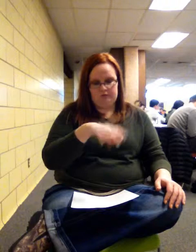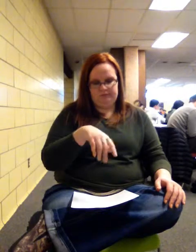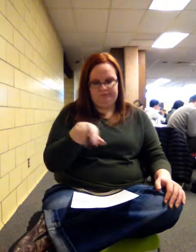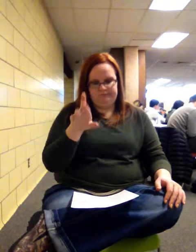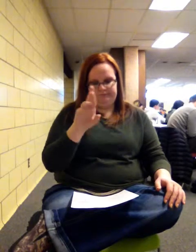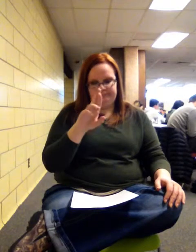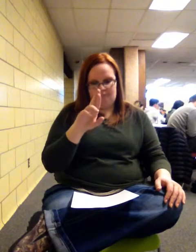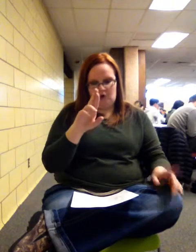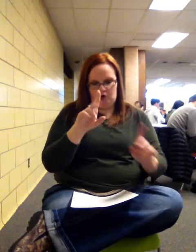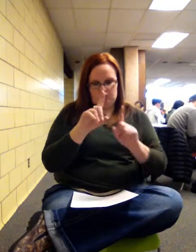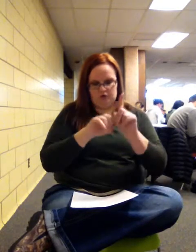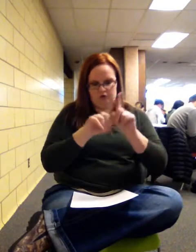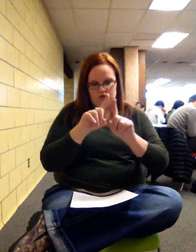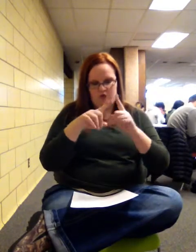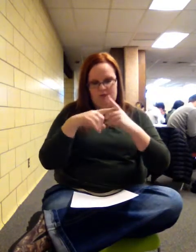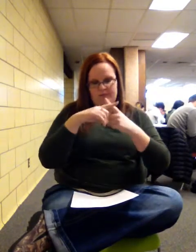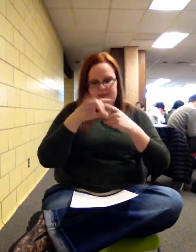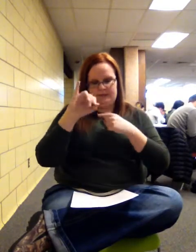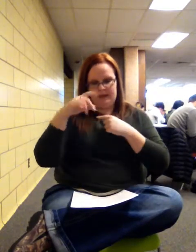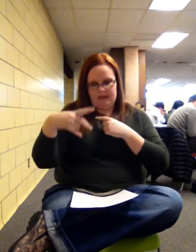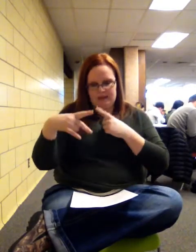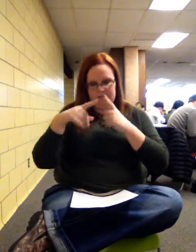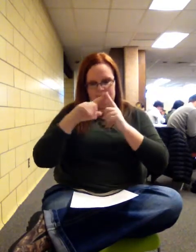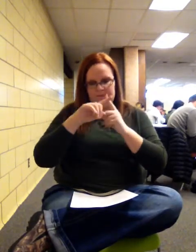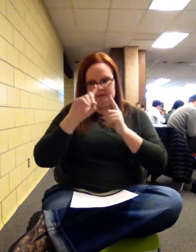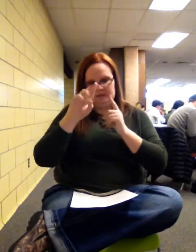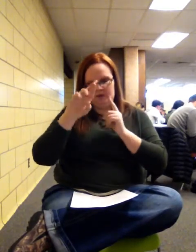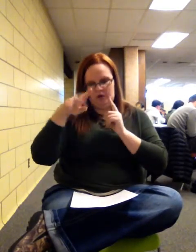plus LP plus MRP.